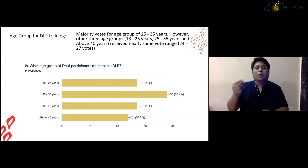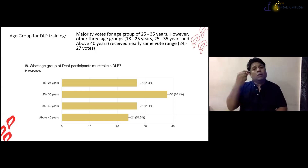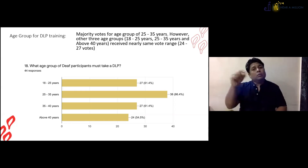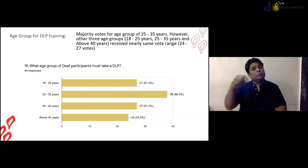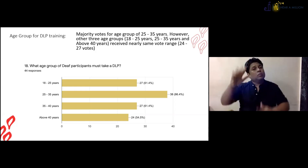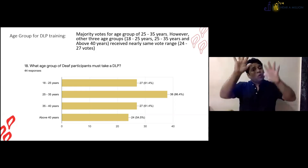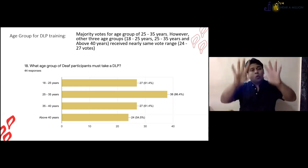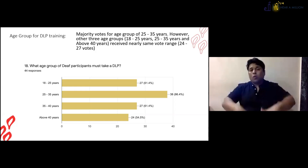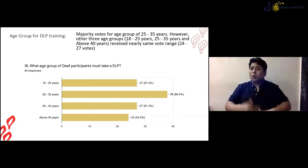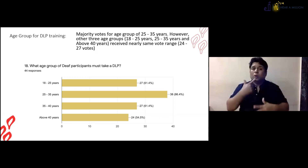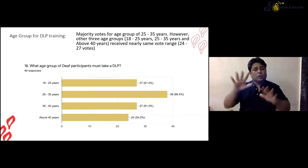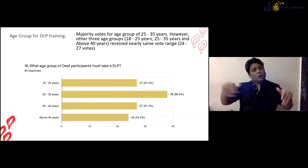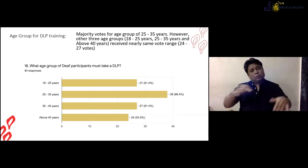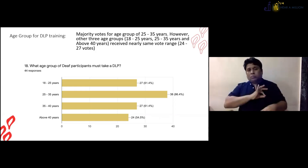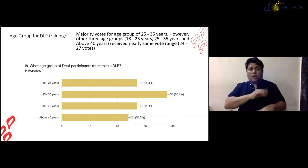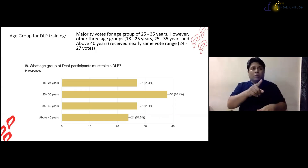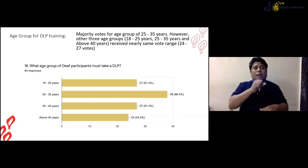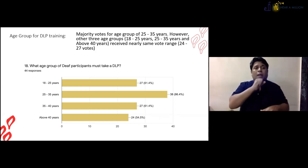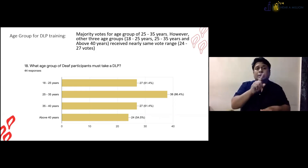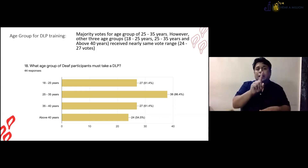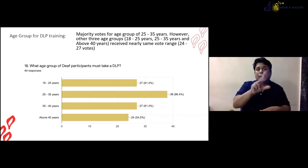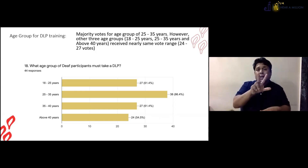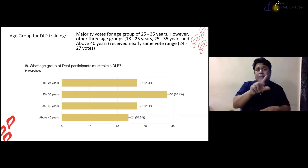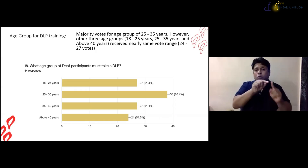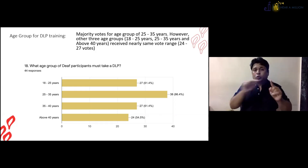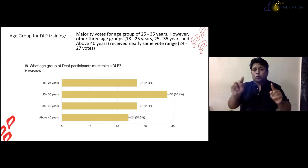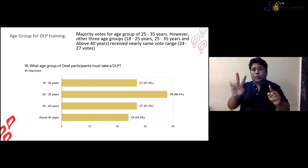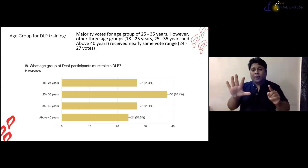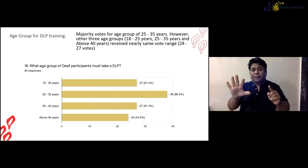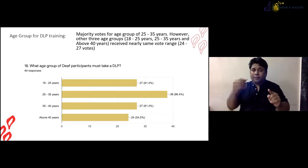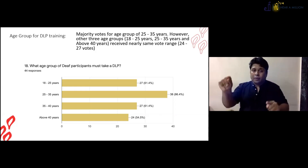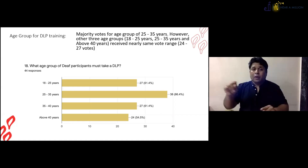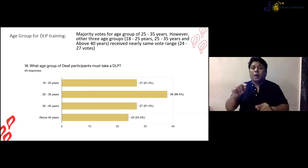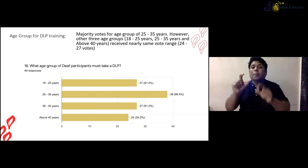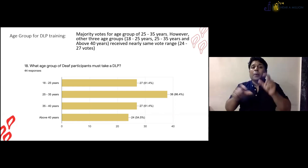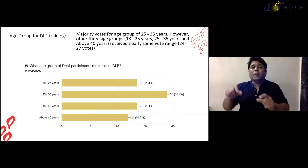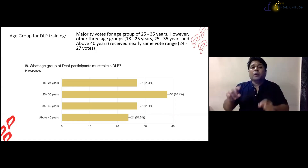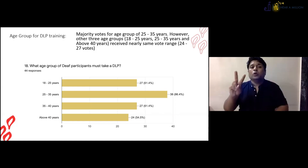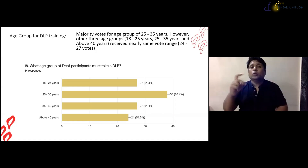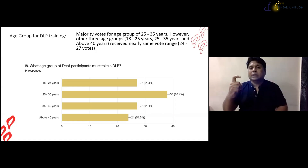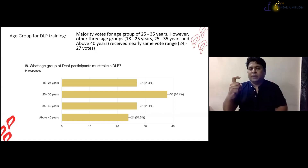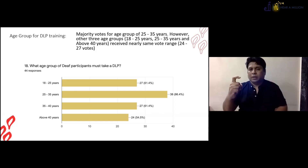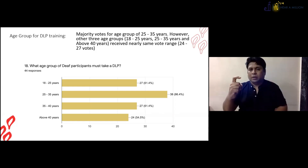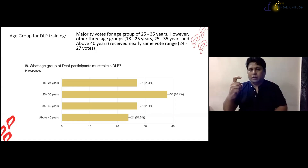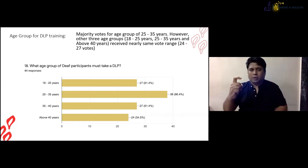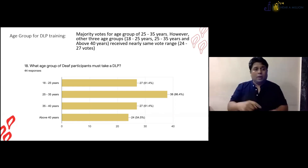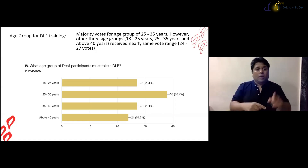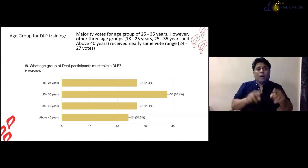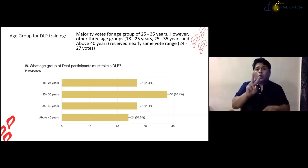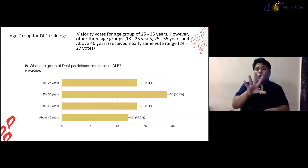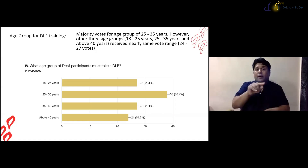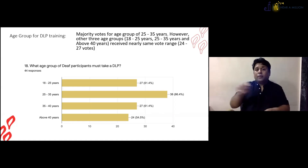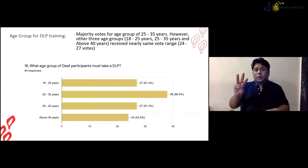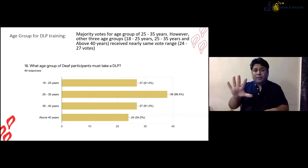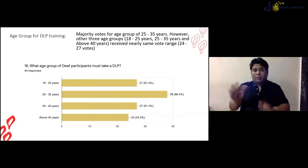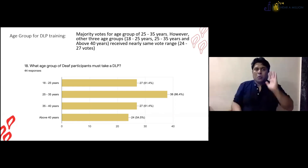is all age groups should be a part of it, starting from 18 to 25. 27 people said